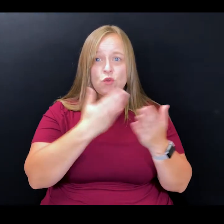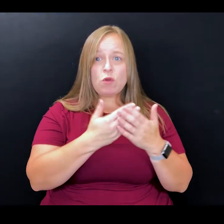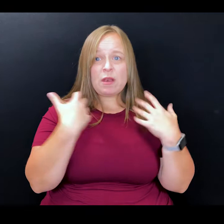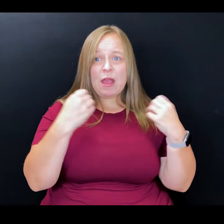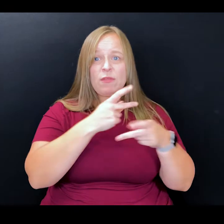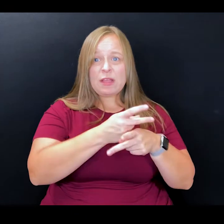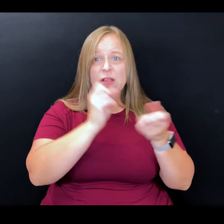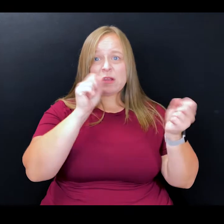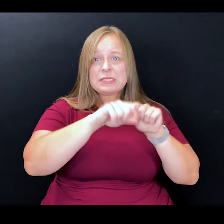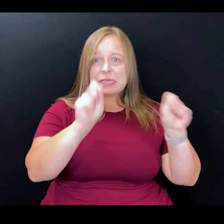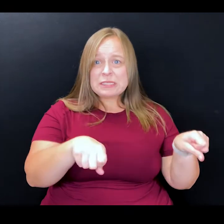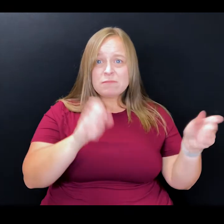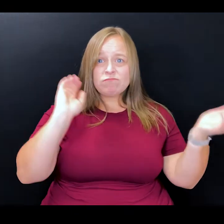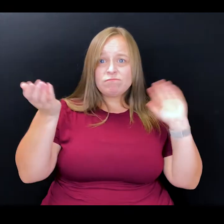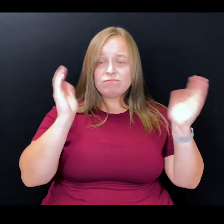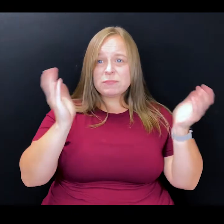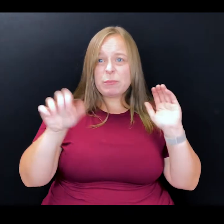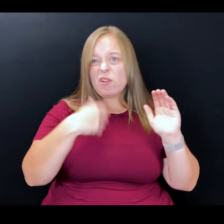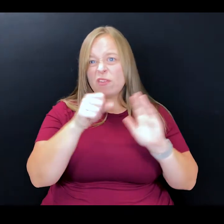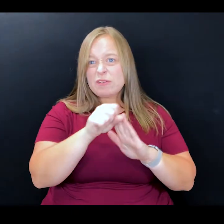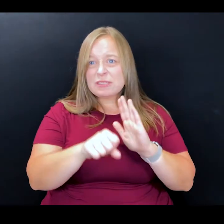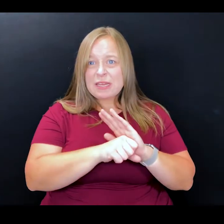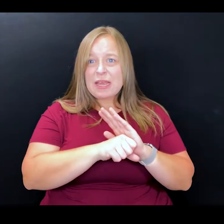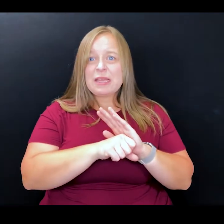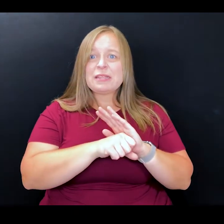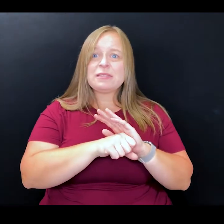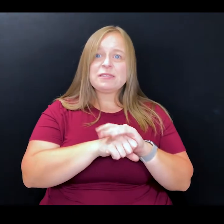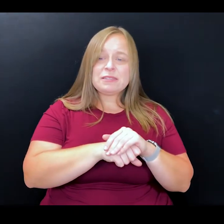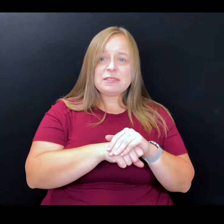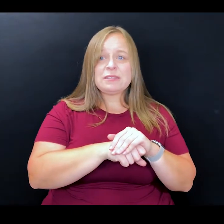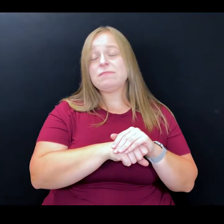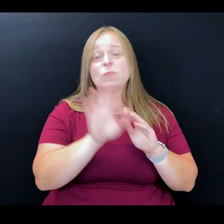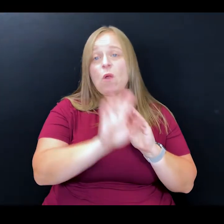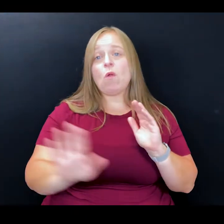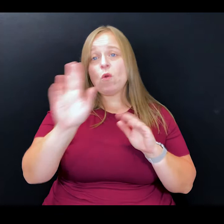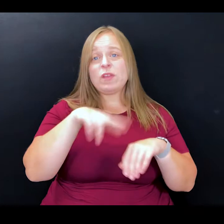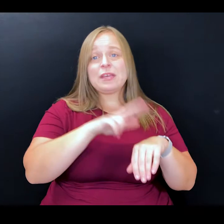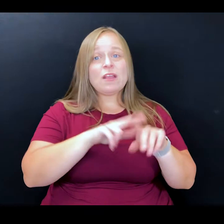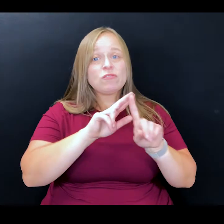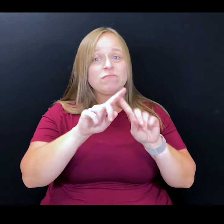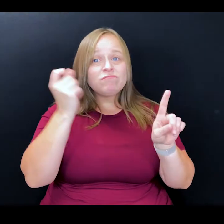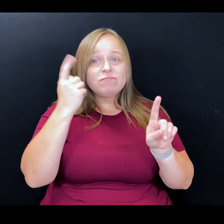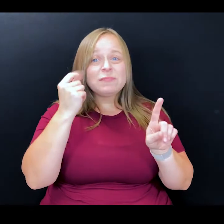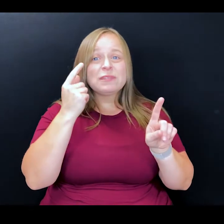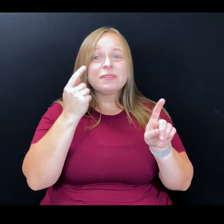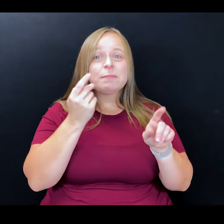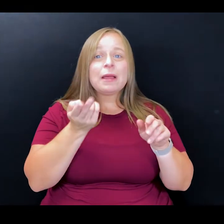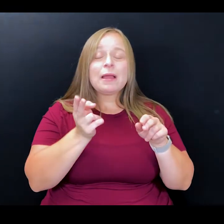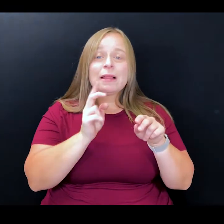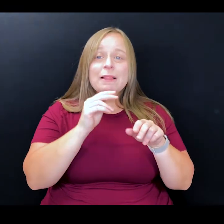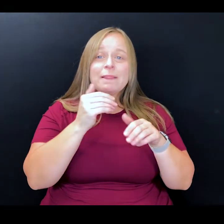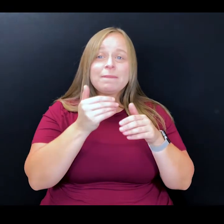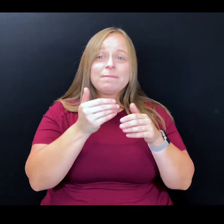good healthcare system. When you compare it to other states across the nation. However, little by